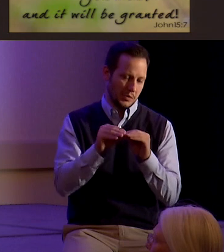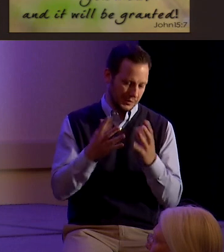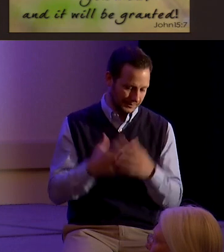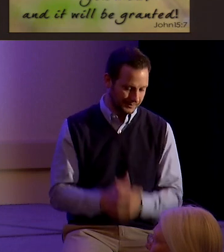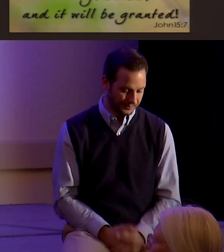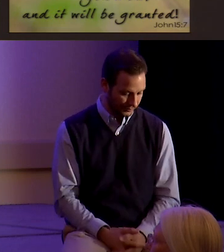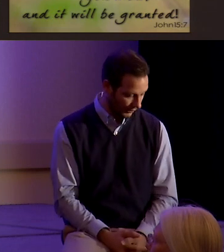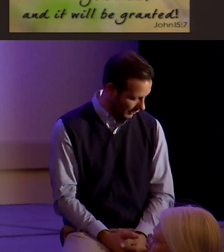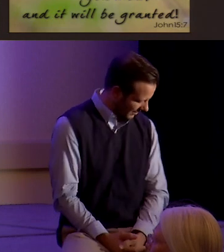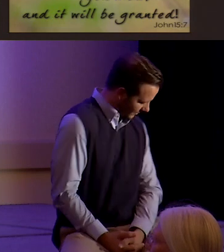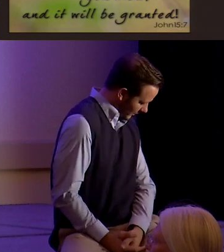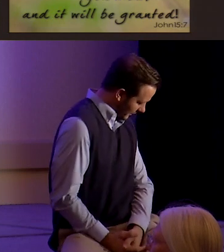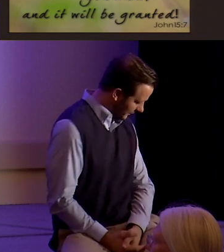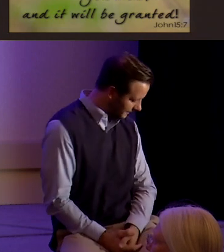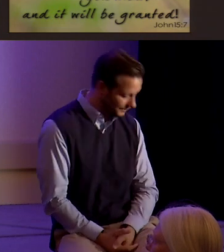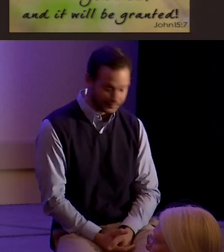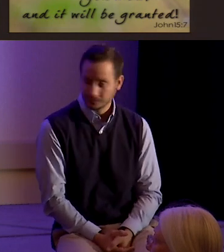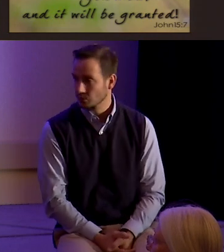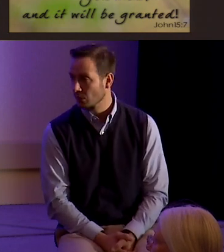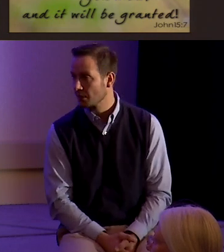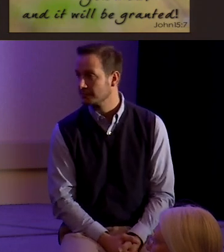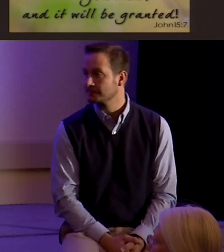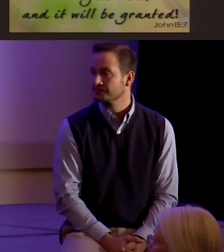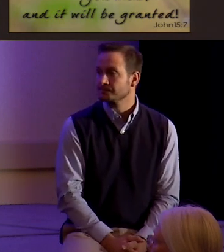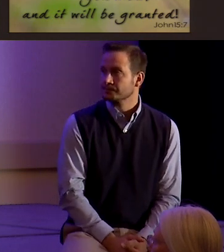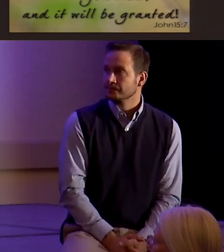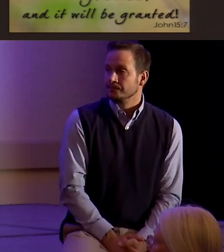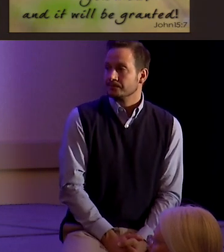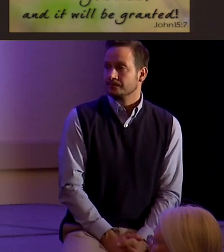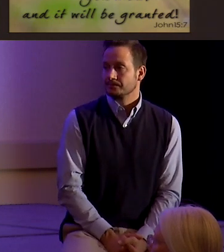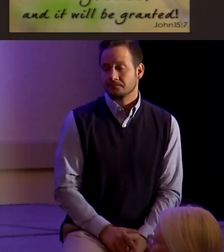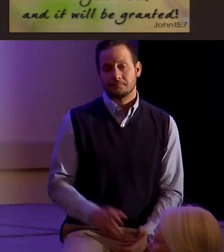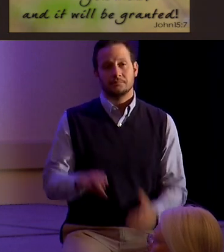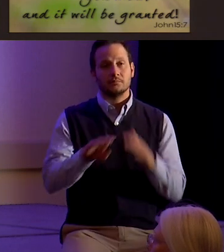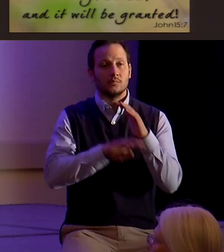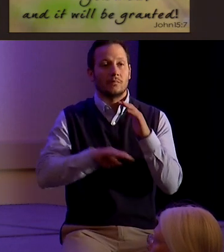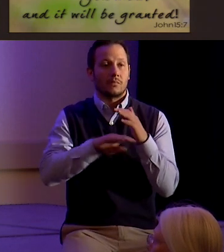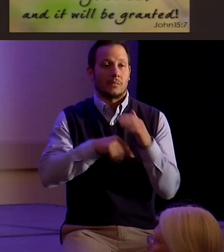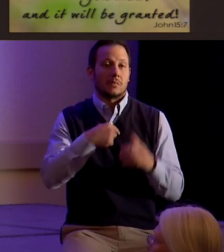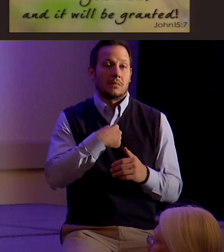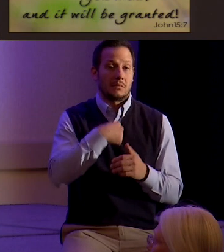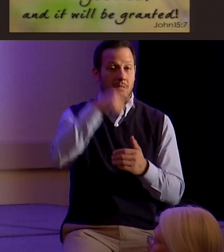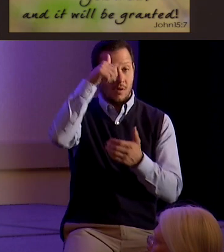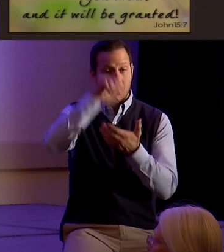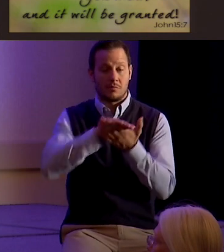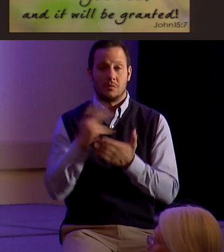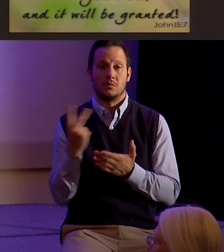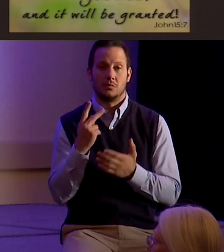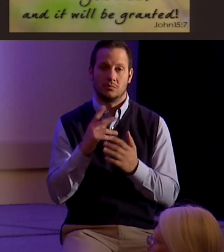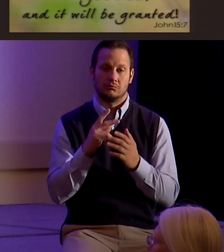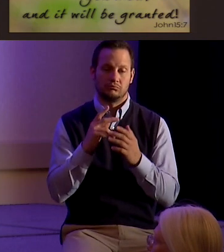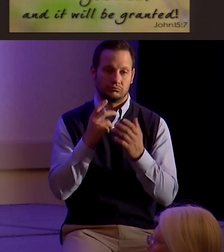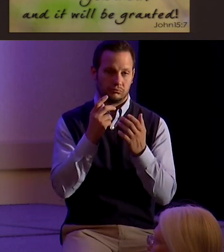Basically, my husband and I were very involved in our church.